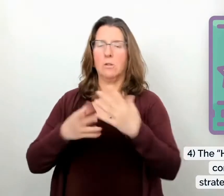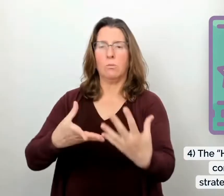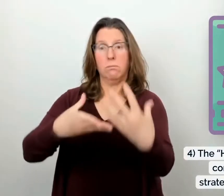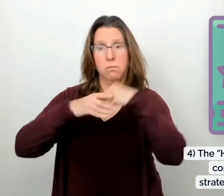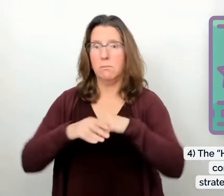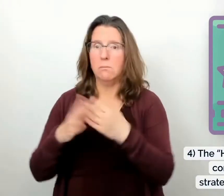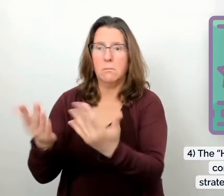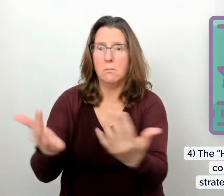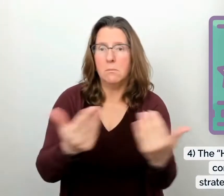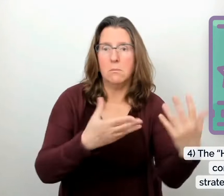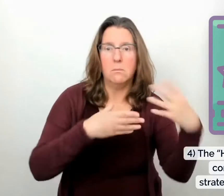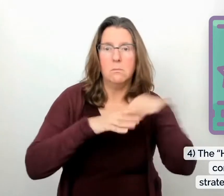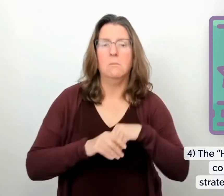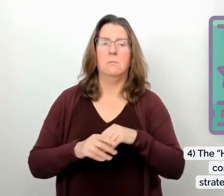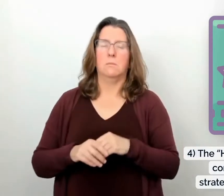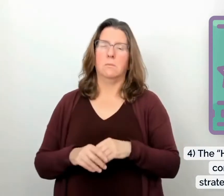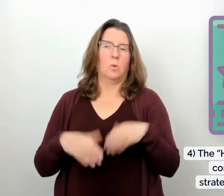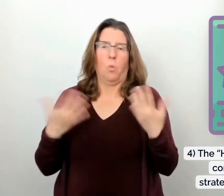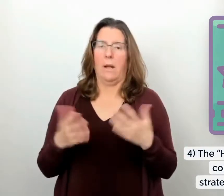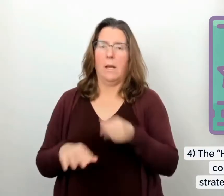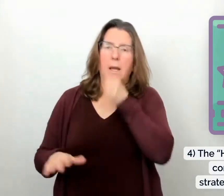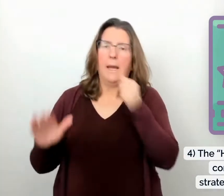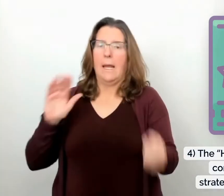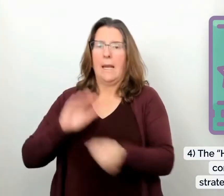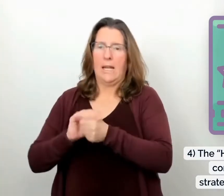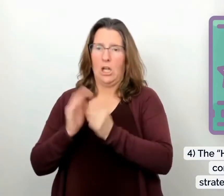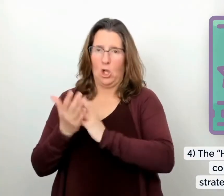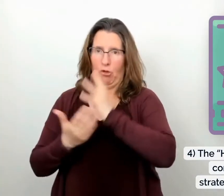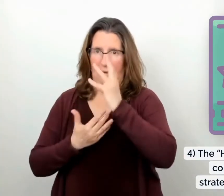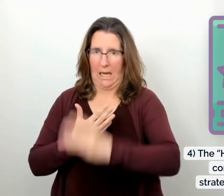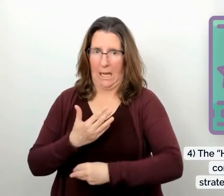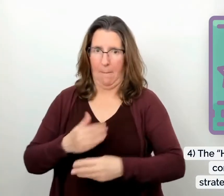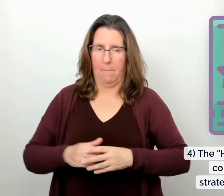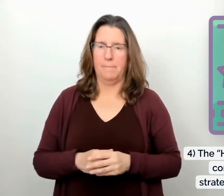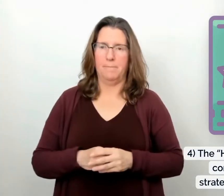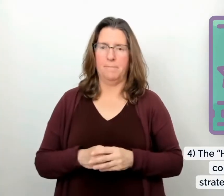Another barrier to engagement for students is the hidden curriculum.